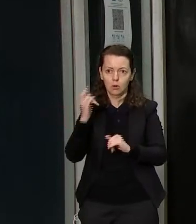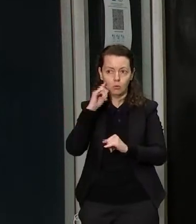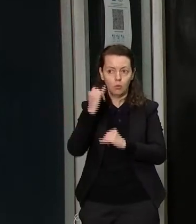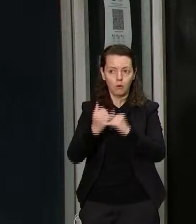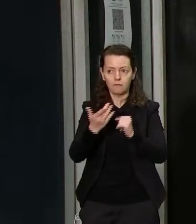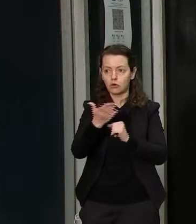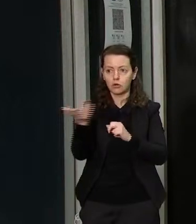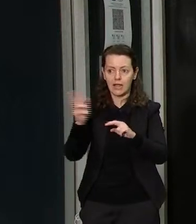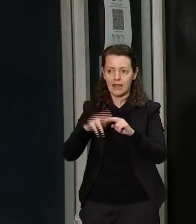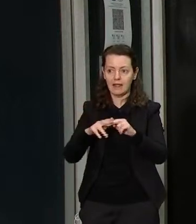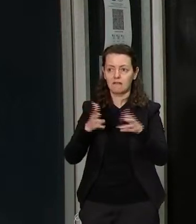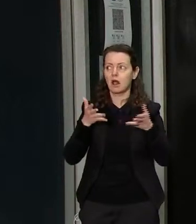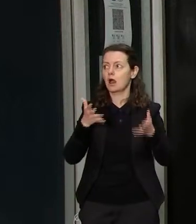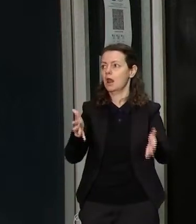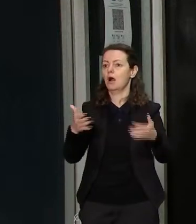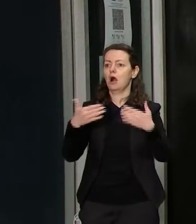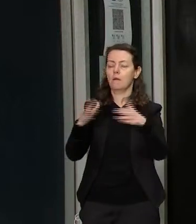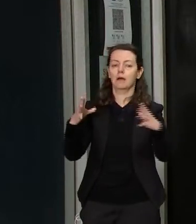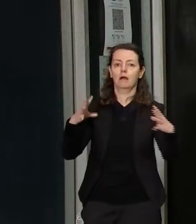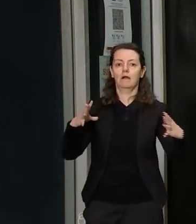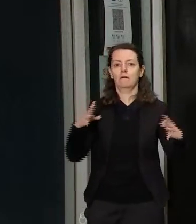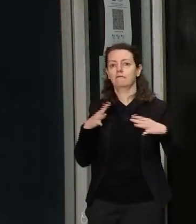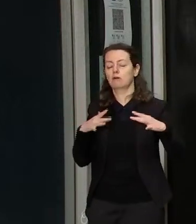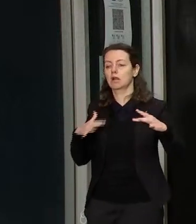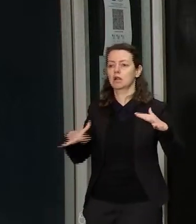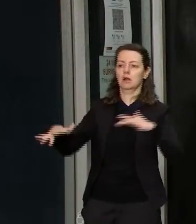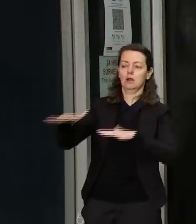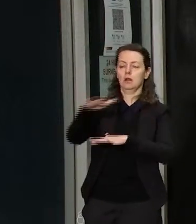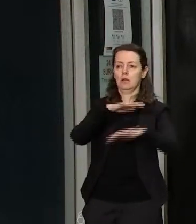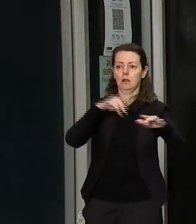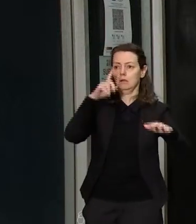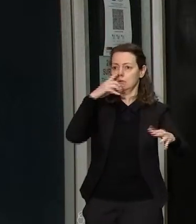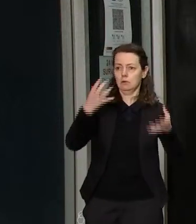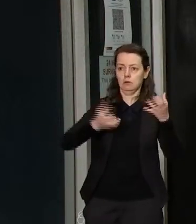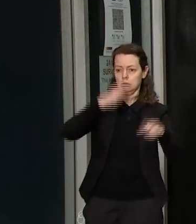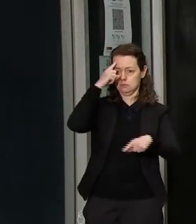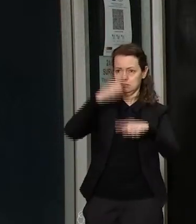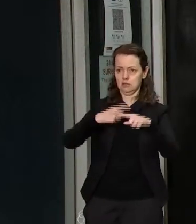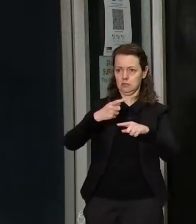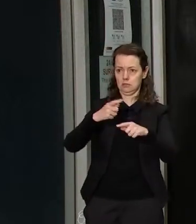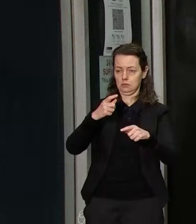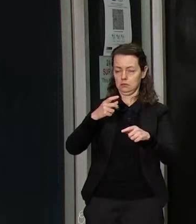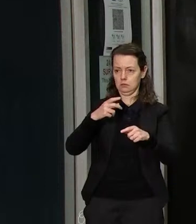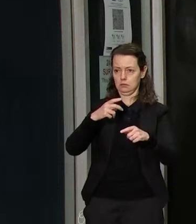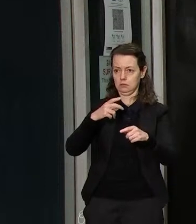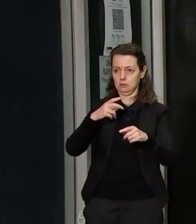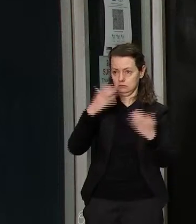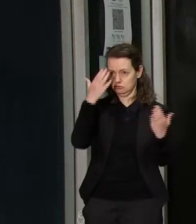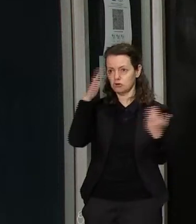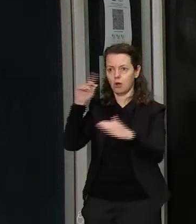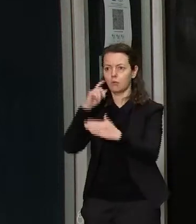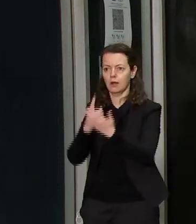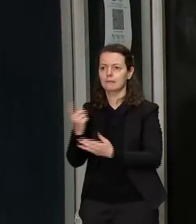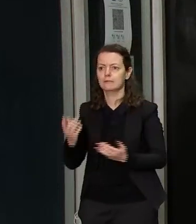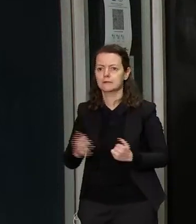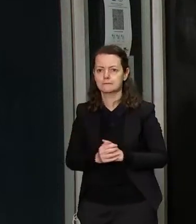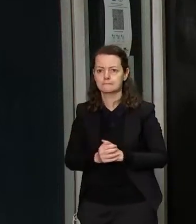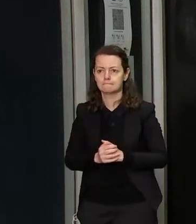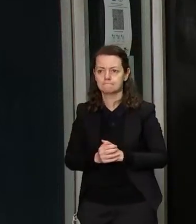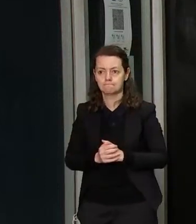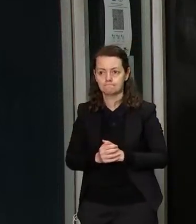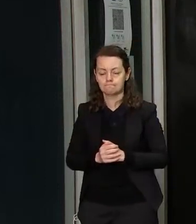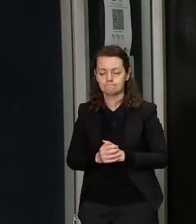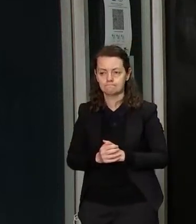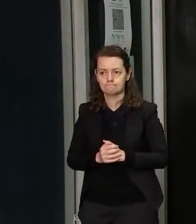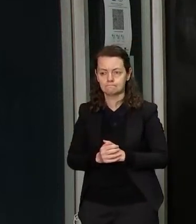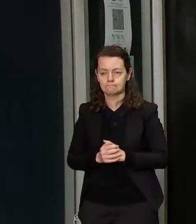but if it means longer lockdowns and more stringent lockdowns, that's terrible. If it means letting it run and,